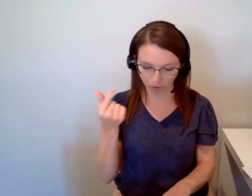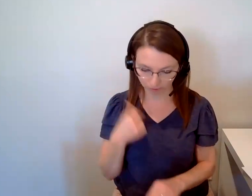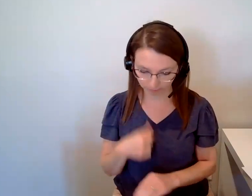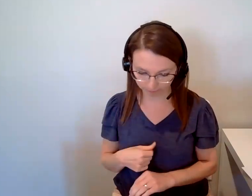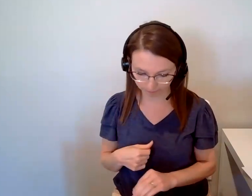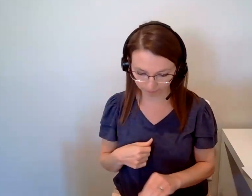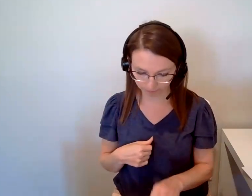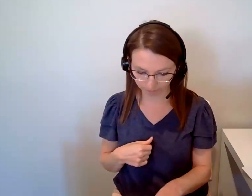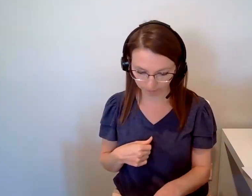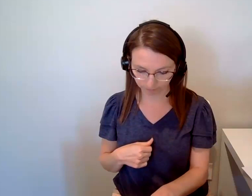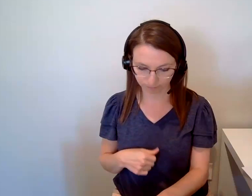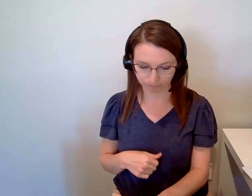Dog.